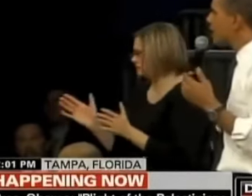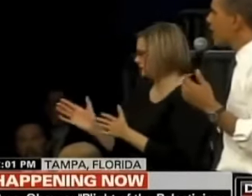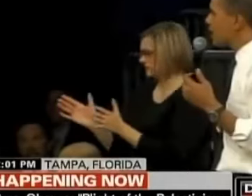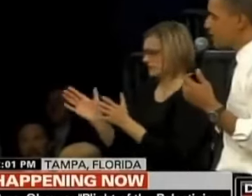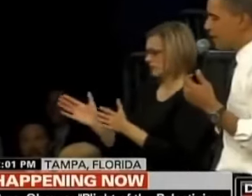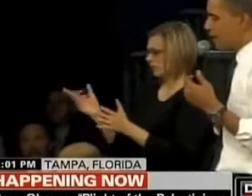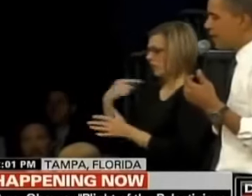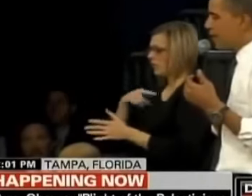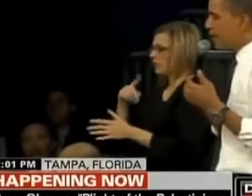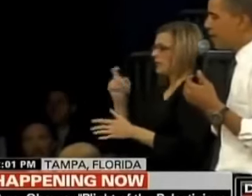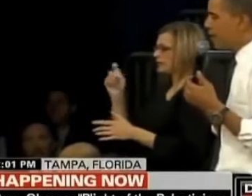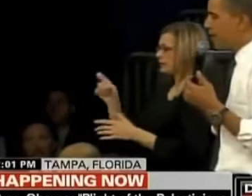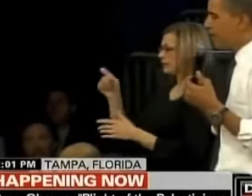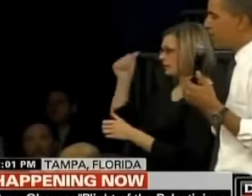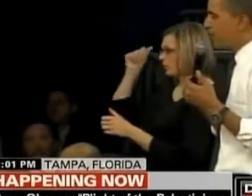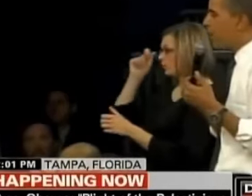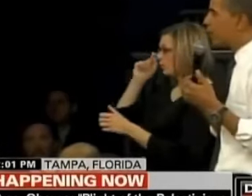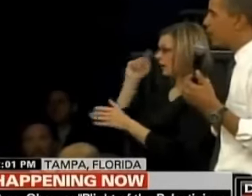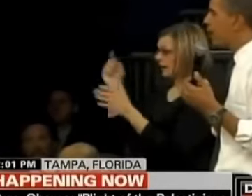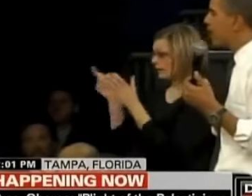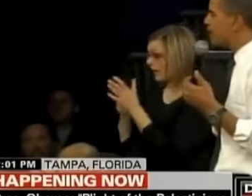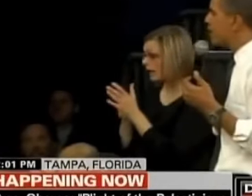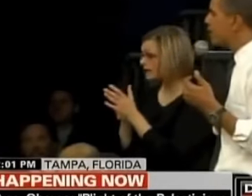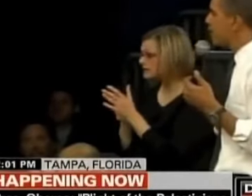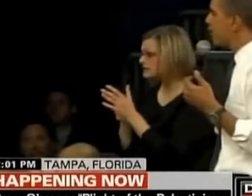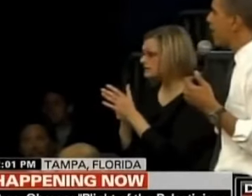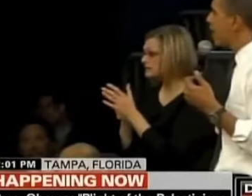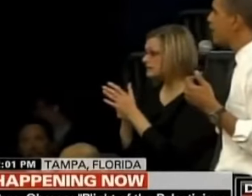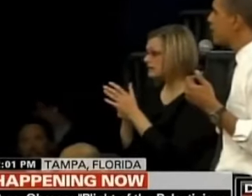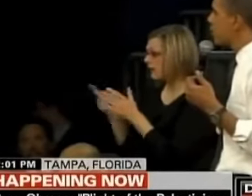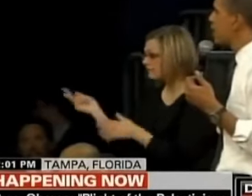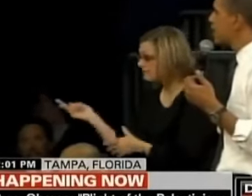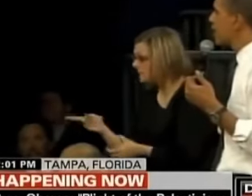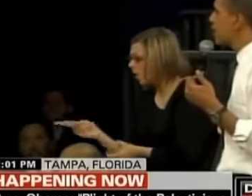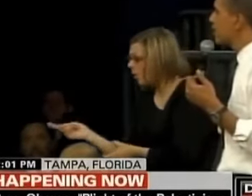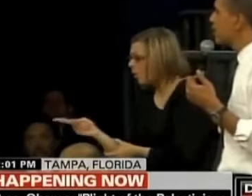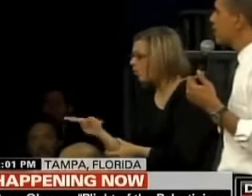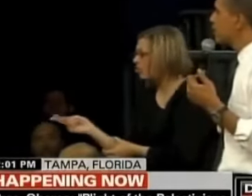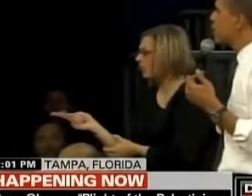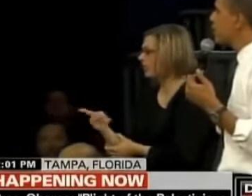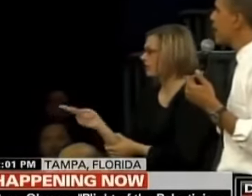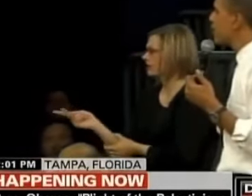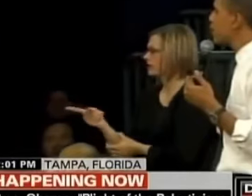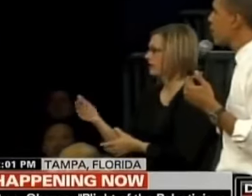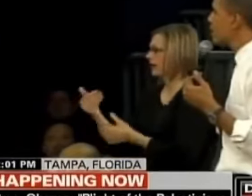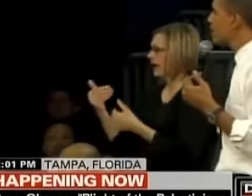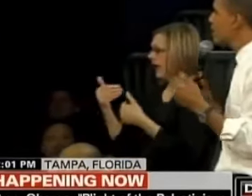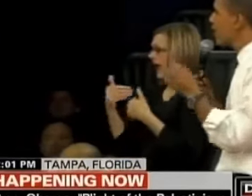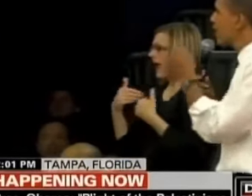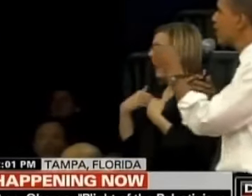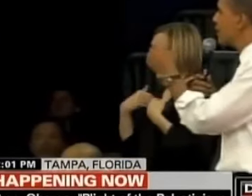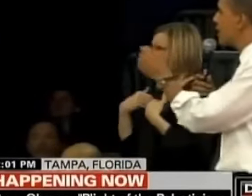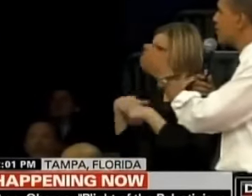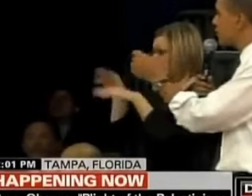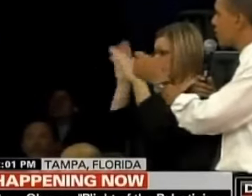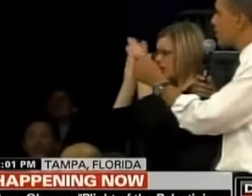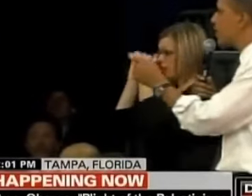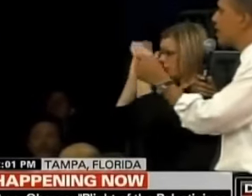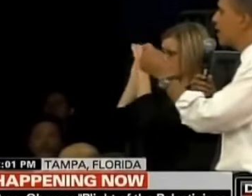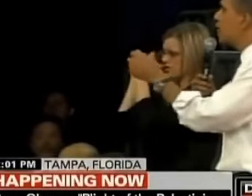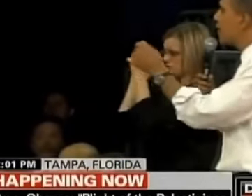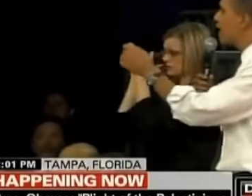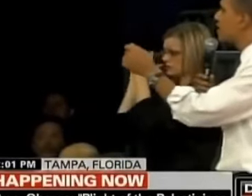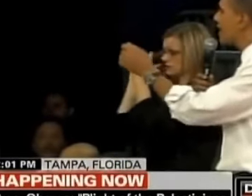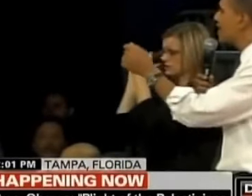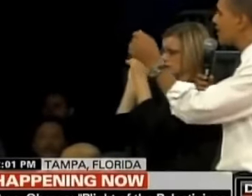to recognize that both the Palestinian people and Israelis have legitimate aspirations, and they can be best